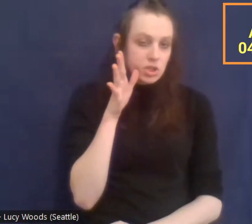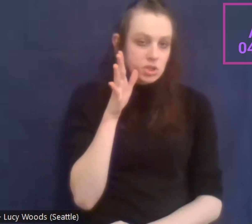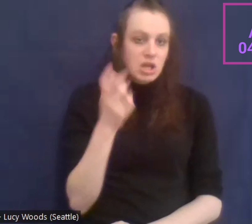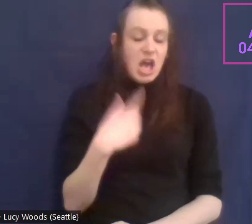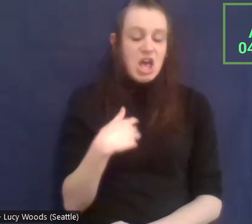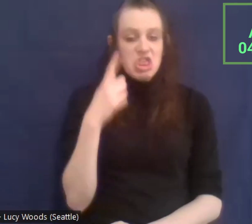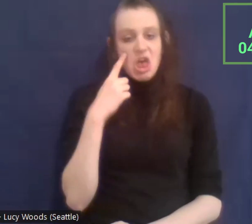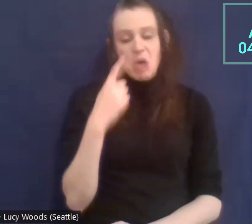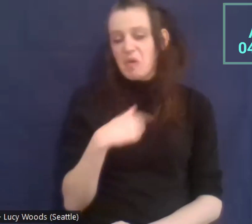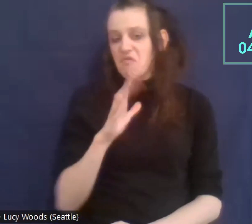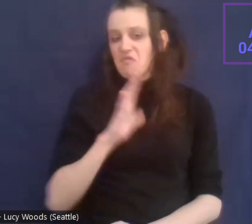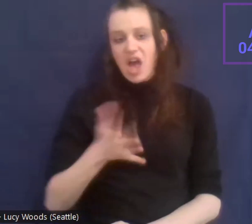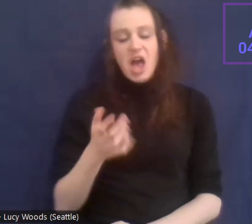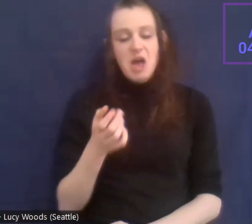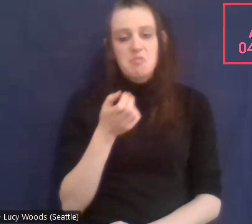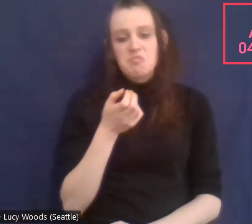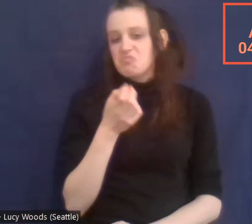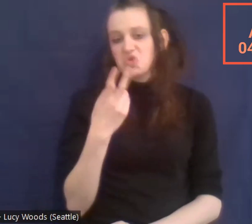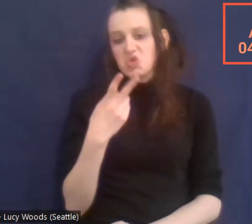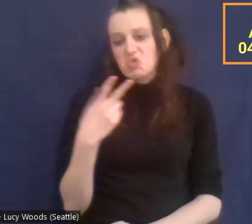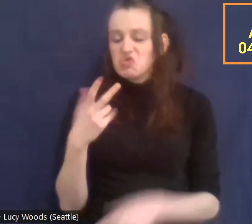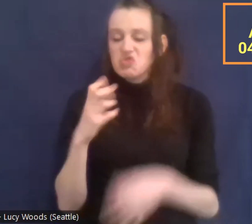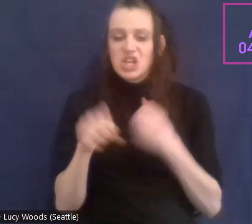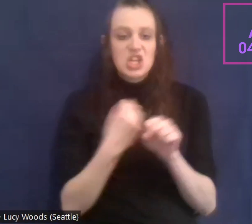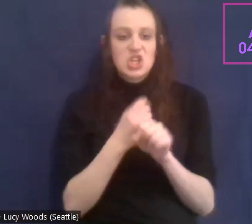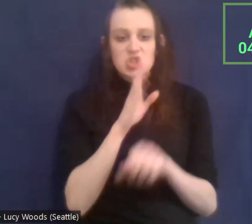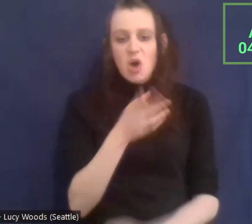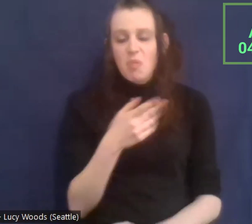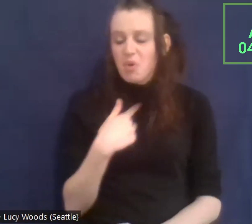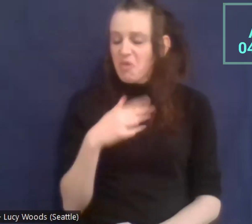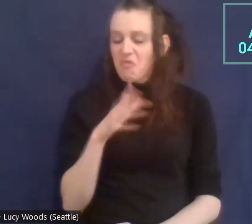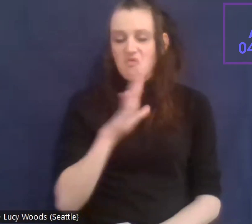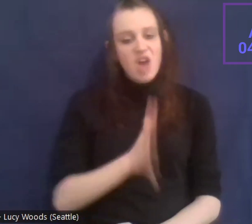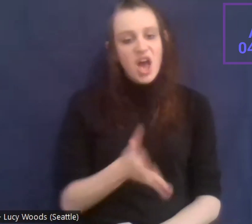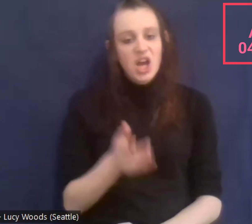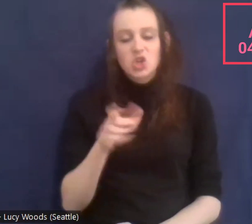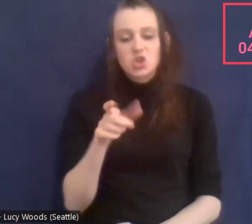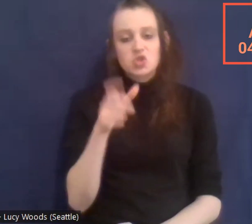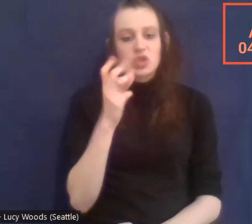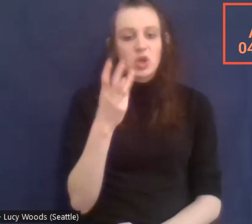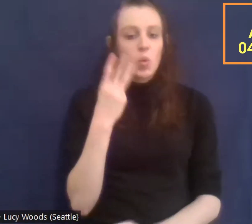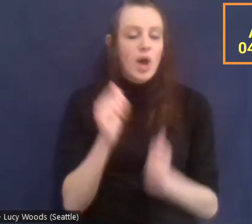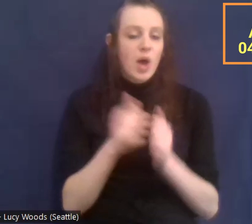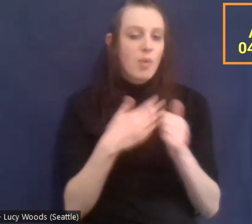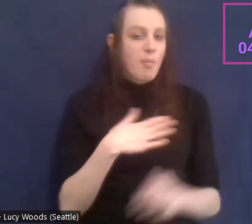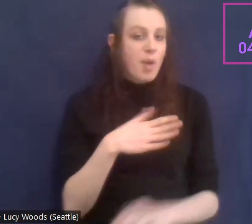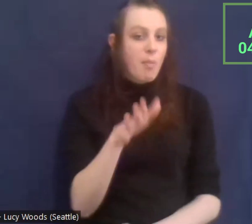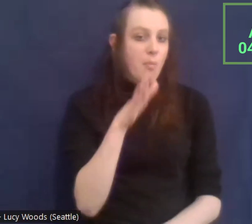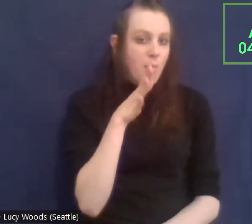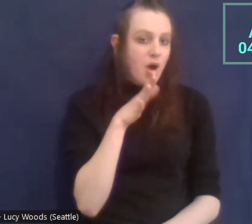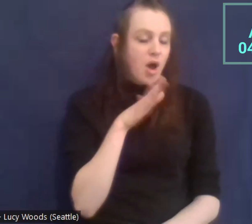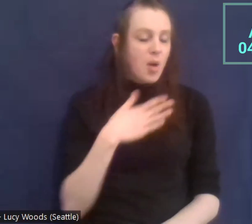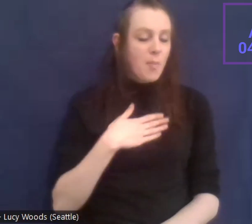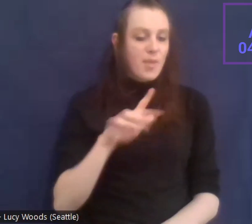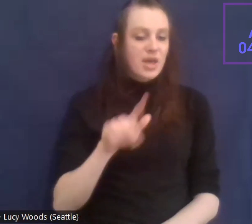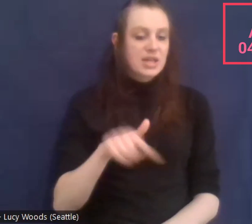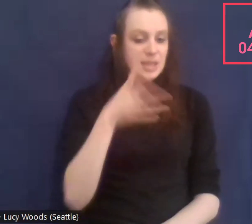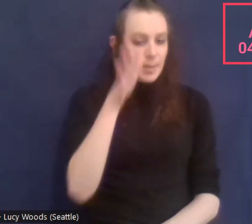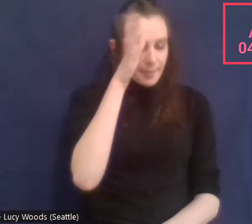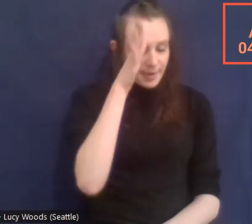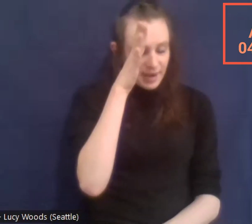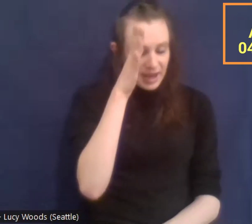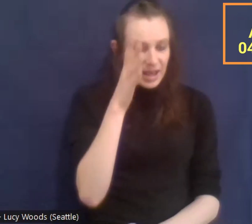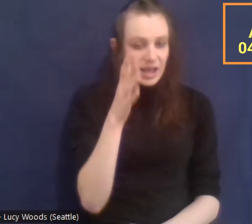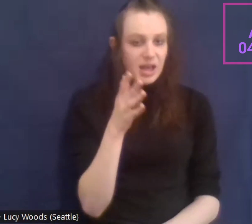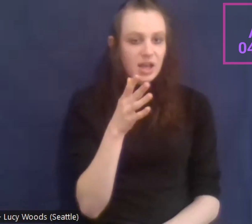years, right? I'm like, fuck, I got this, right? I drank wine with my mom and my stepdad for my birthday, and I